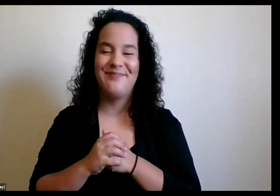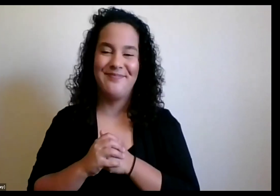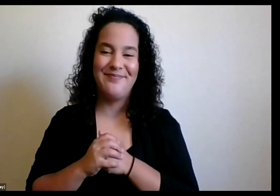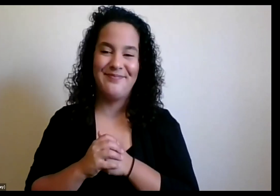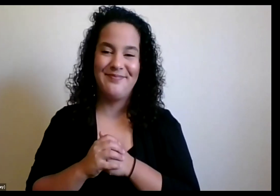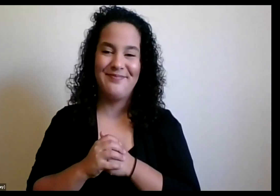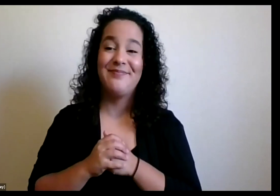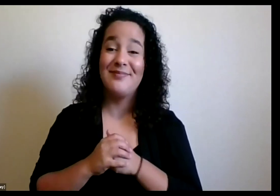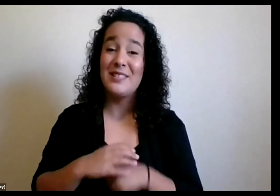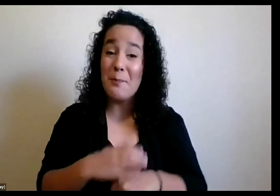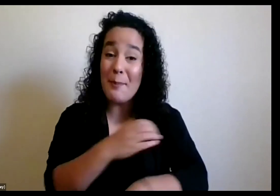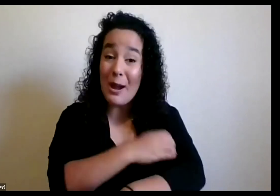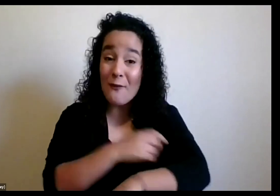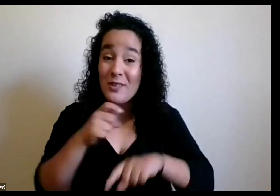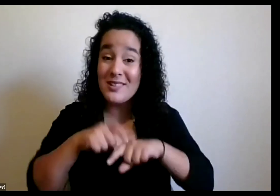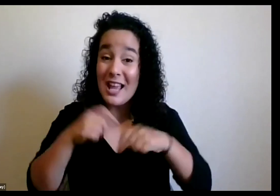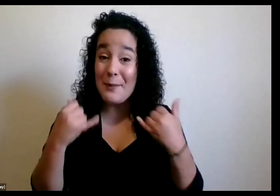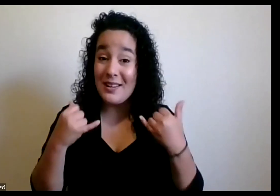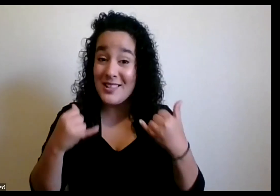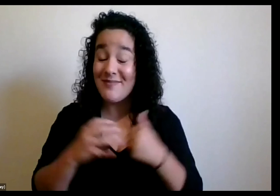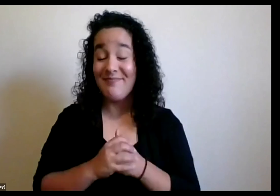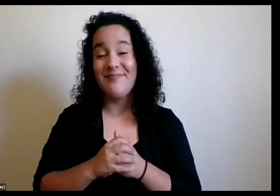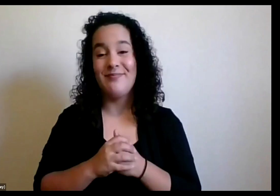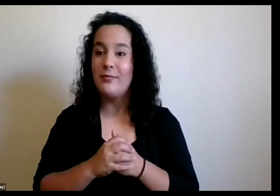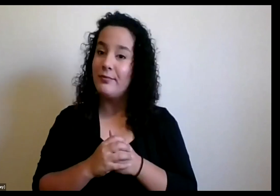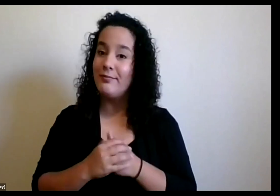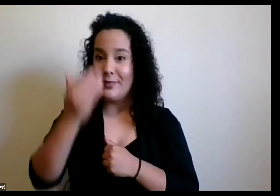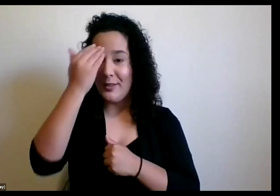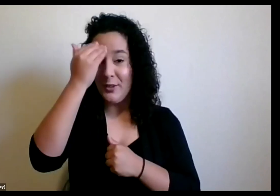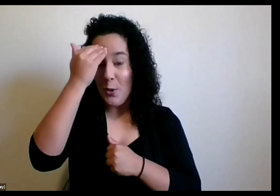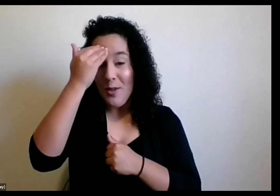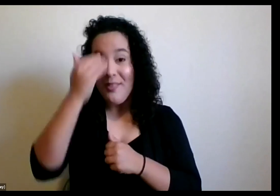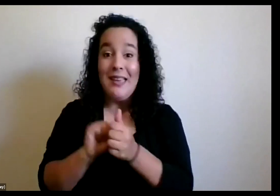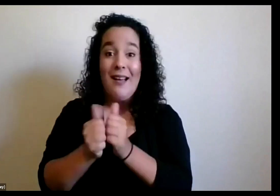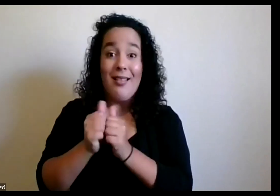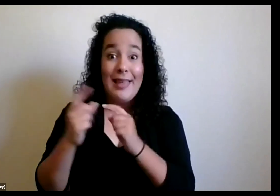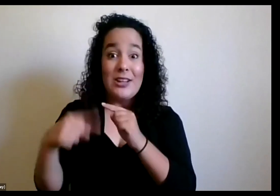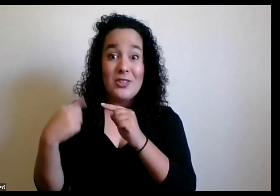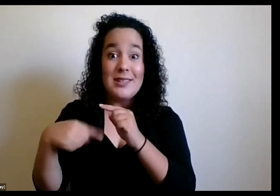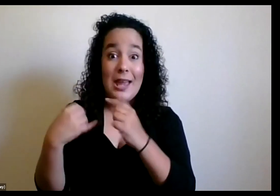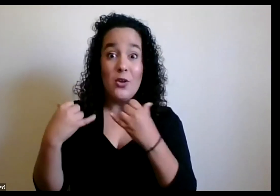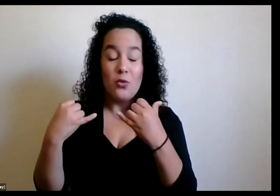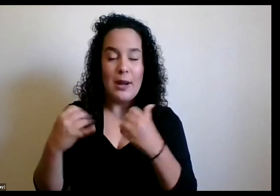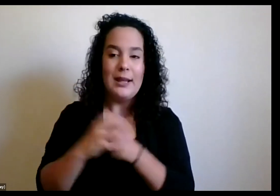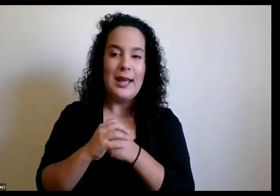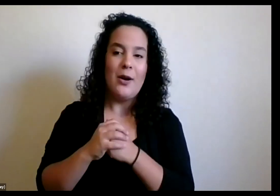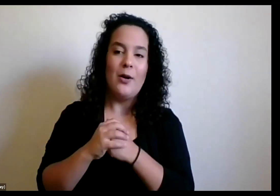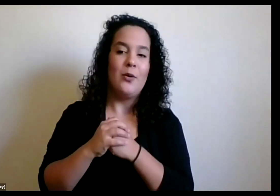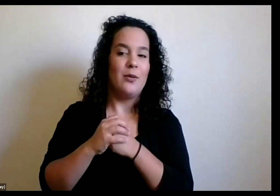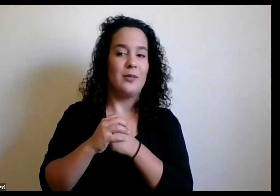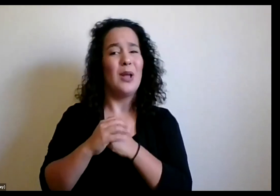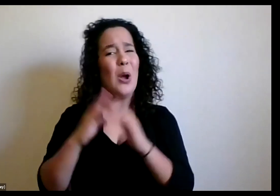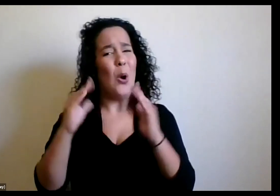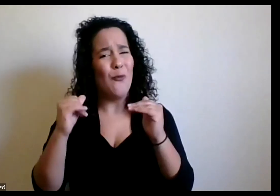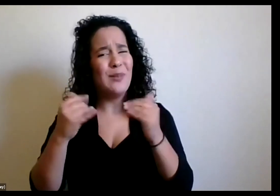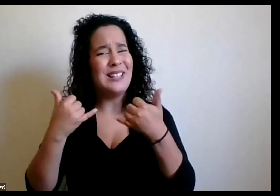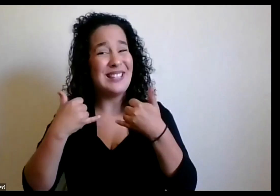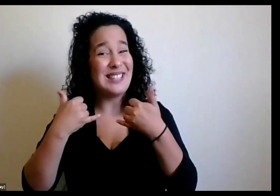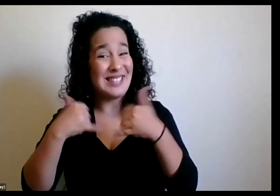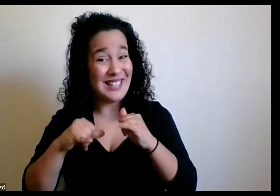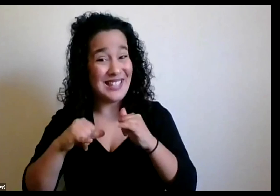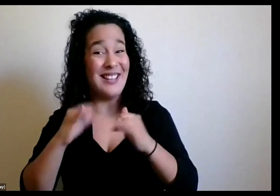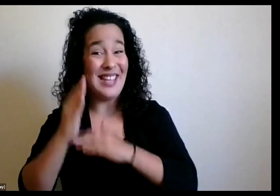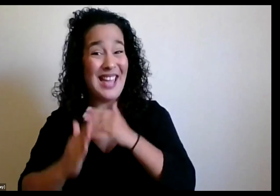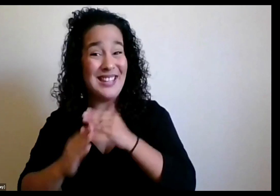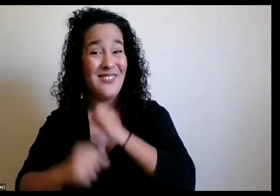powerful time it is because the with the election cycle, hopefully we'll be jazzed and enthusiastic at what happens at the end of the year.